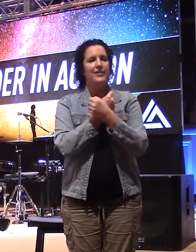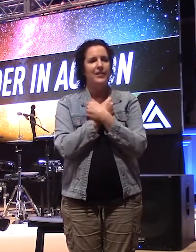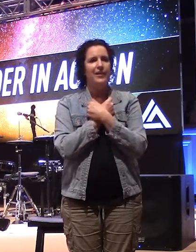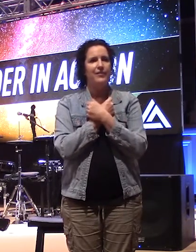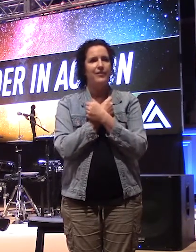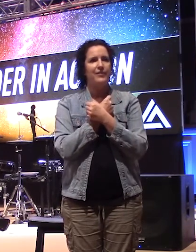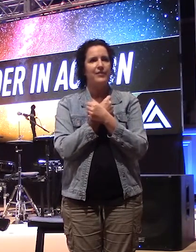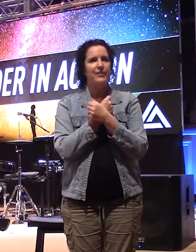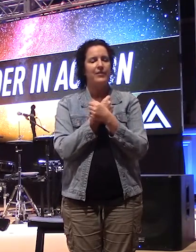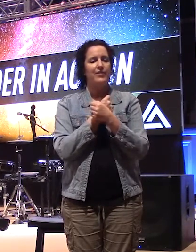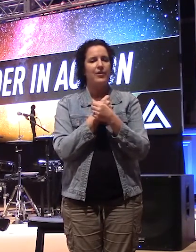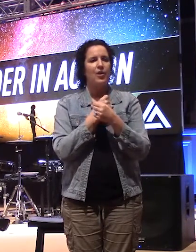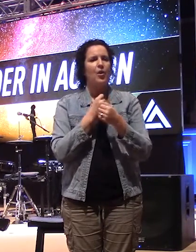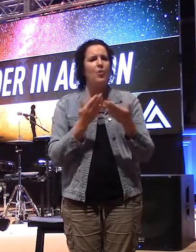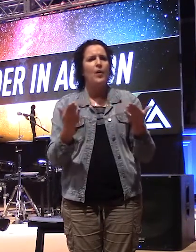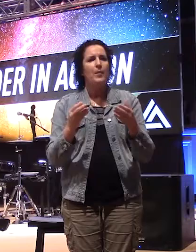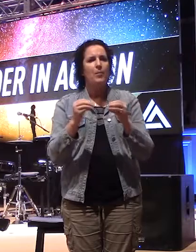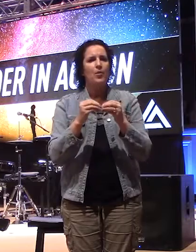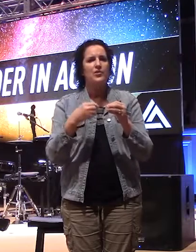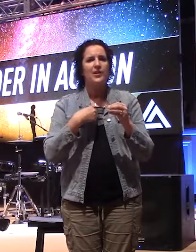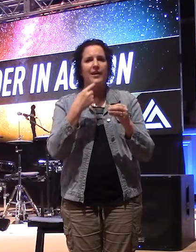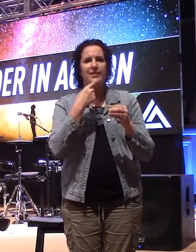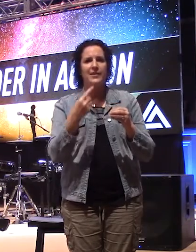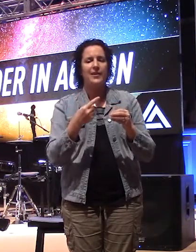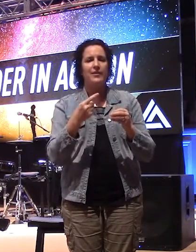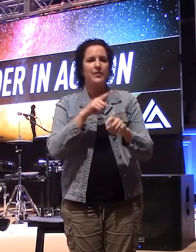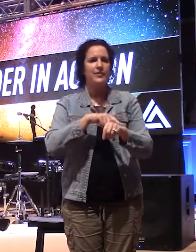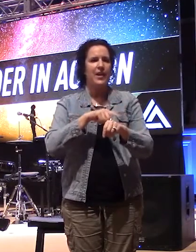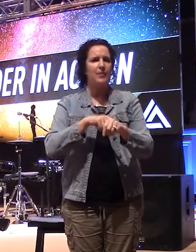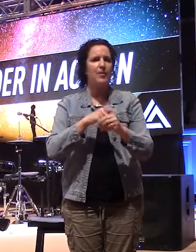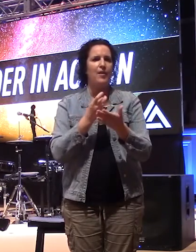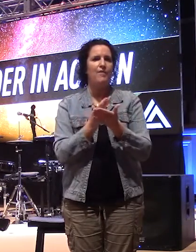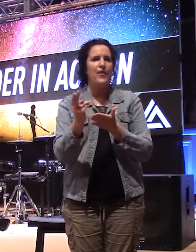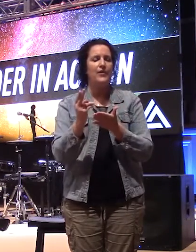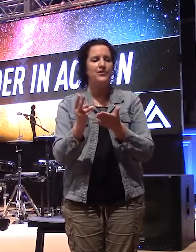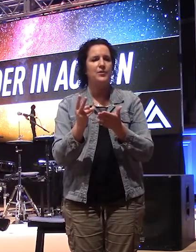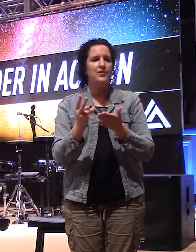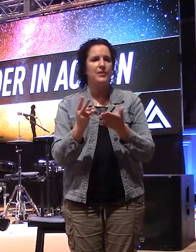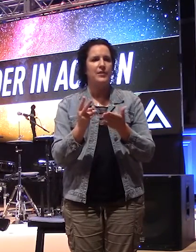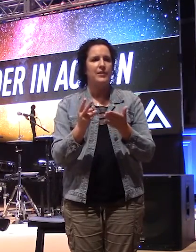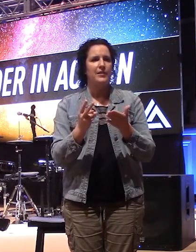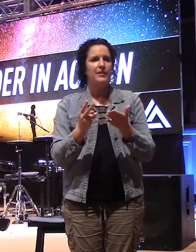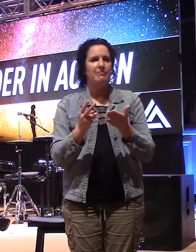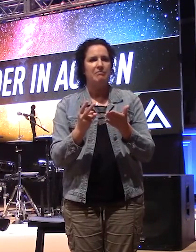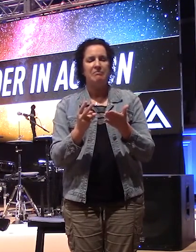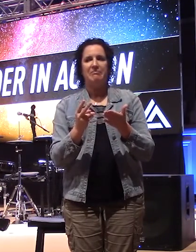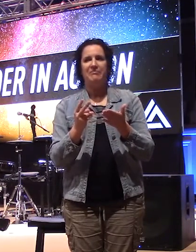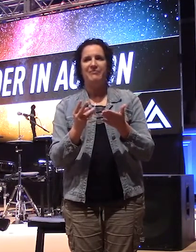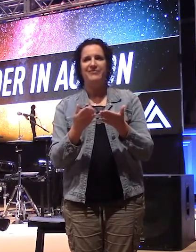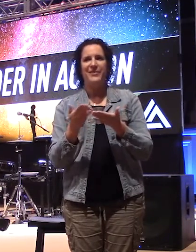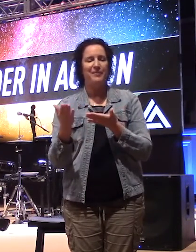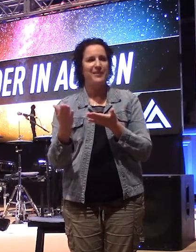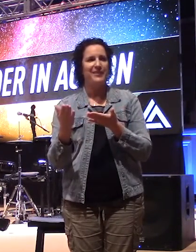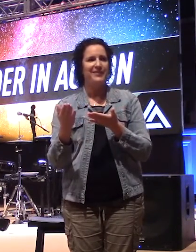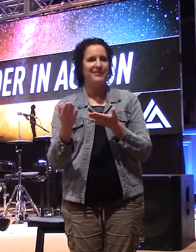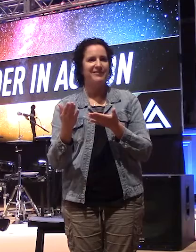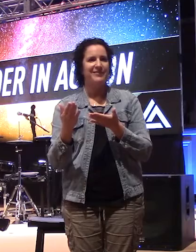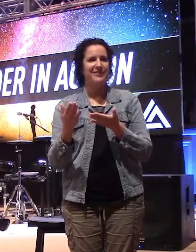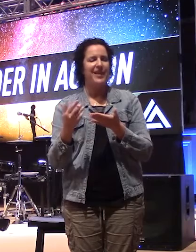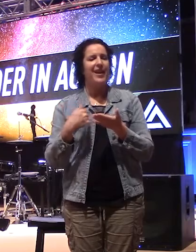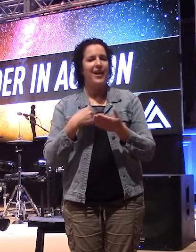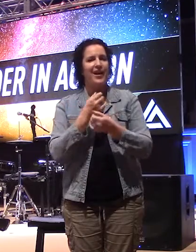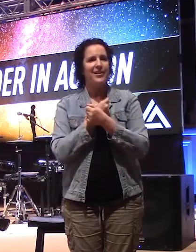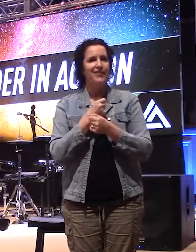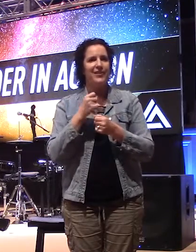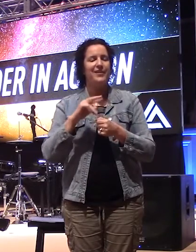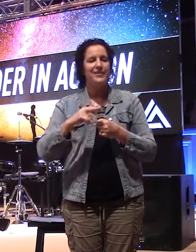it says in verse 32, what more shall I tell? For time will fail the telling of Gideon, Barak, and Samson, Jephthah, David, Samuel, and the prophets. I love this next couple